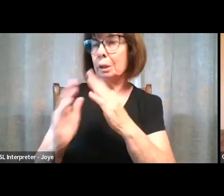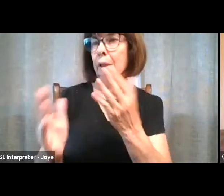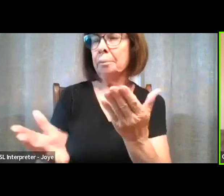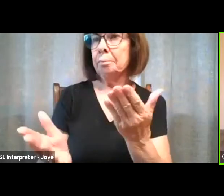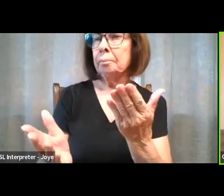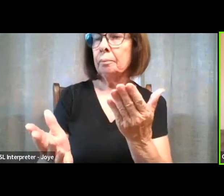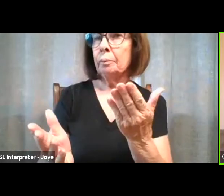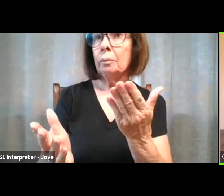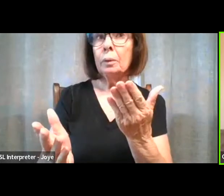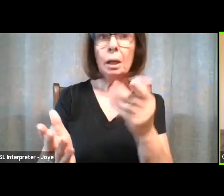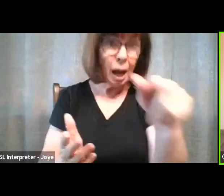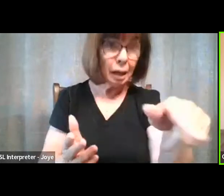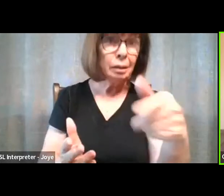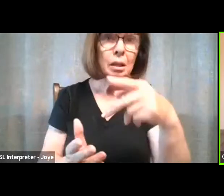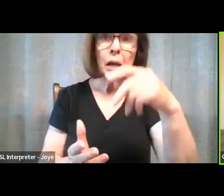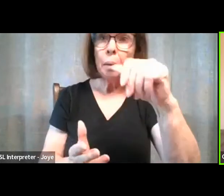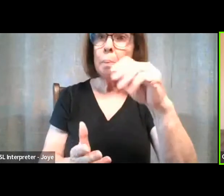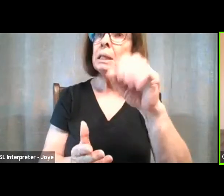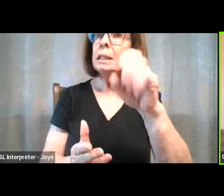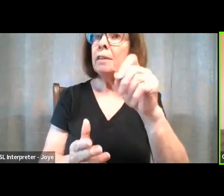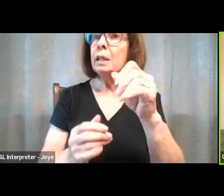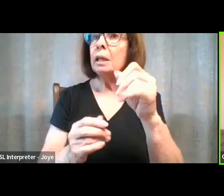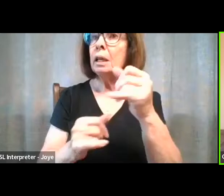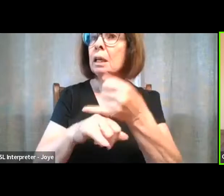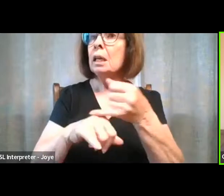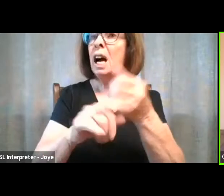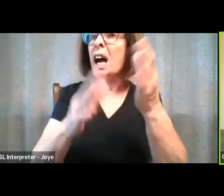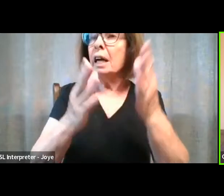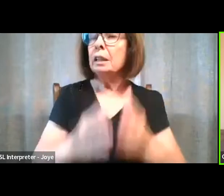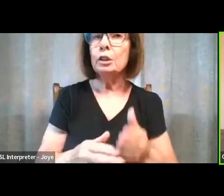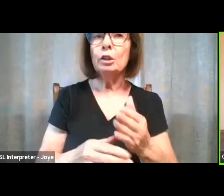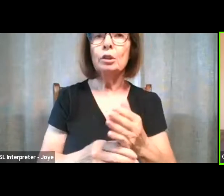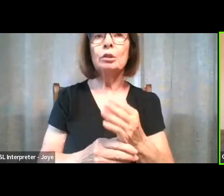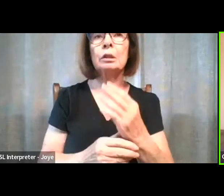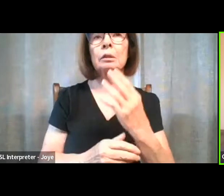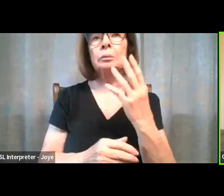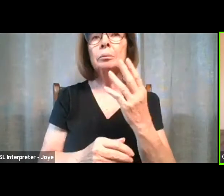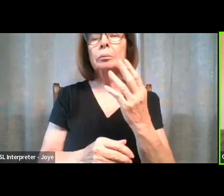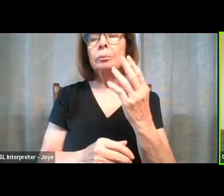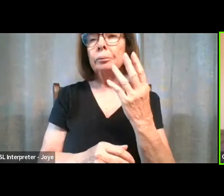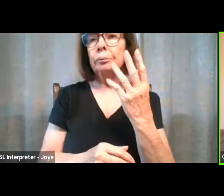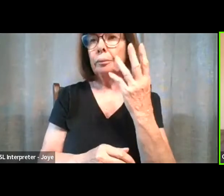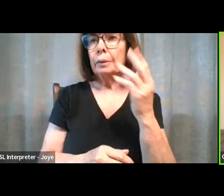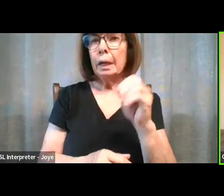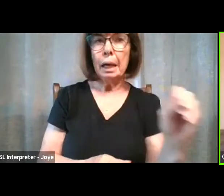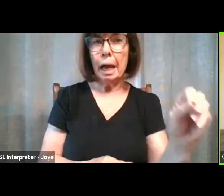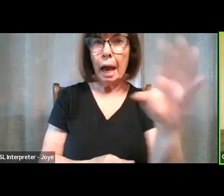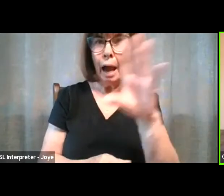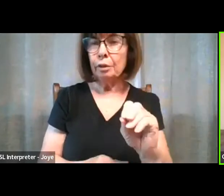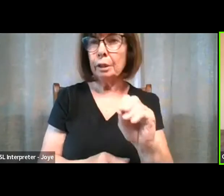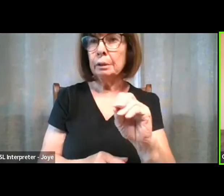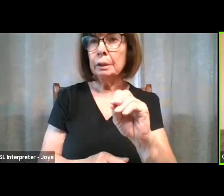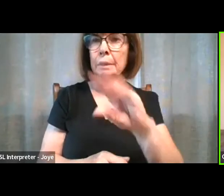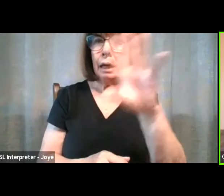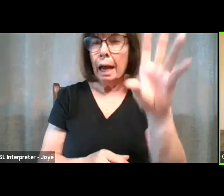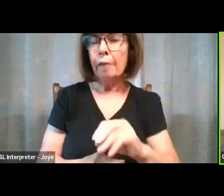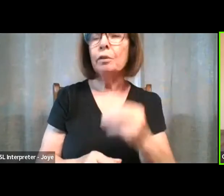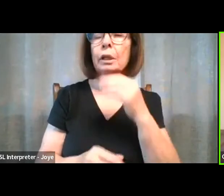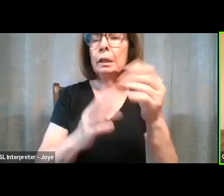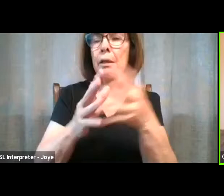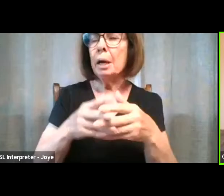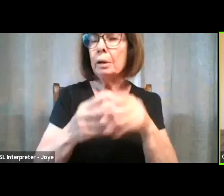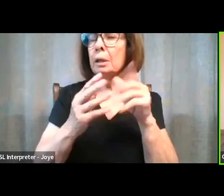the Pacific Islanders, African Americans, Latinos, all communities, you know, but there's a